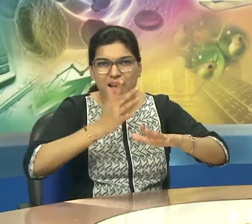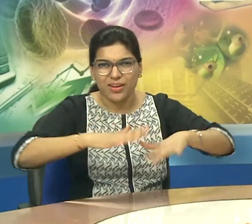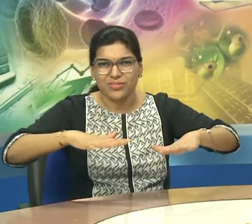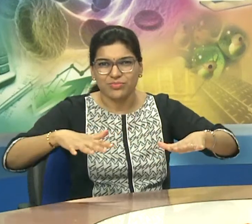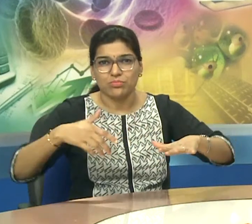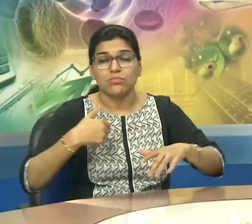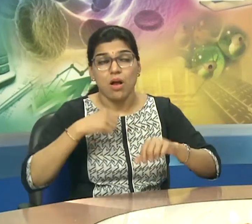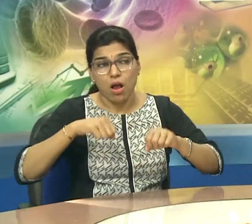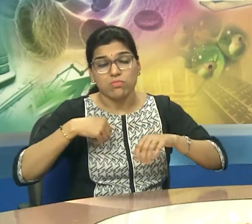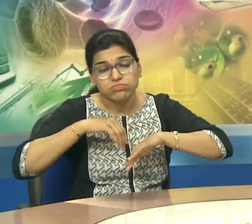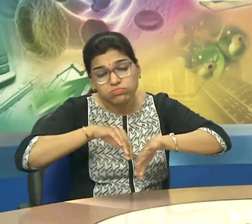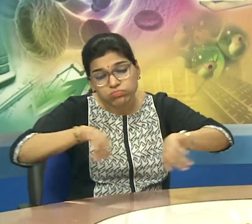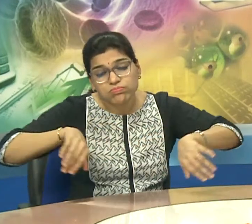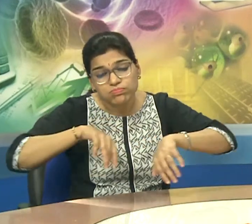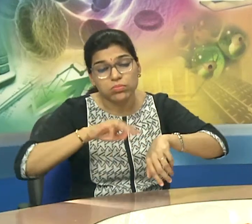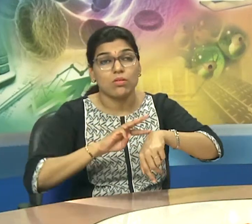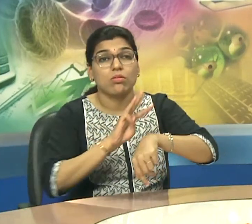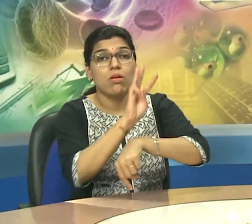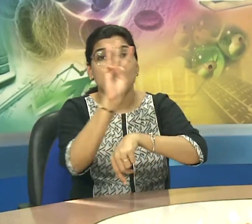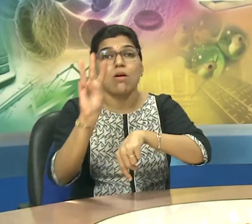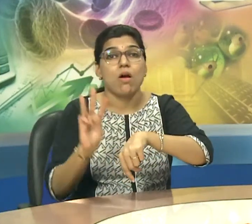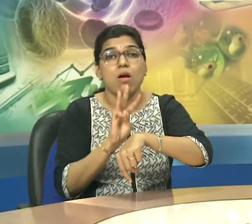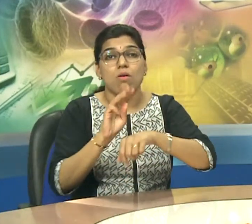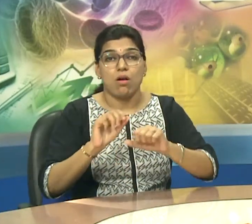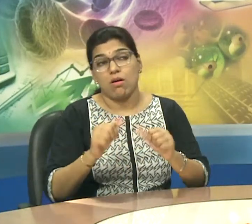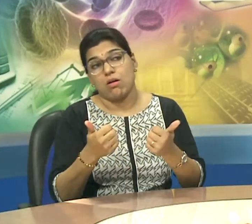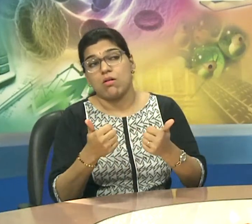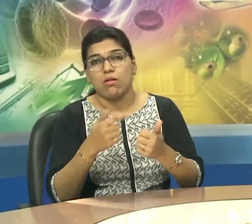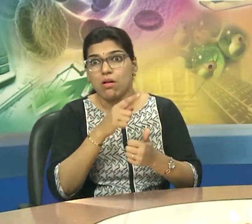I could swim for 3 hours